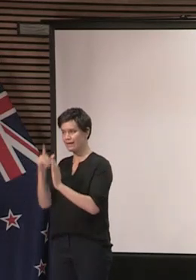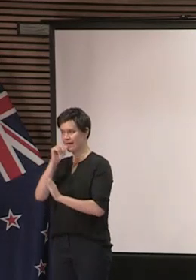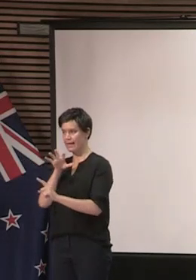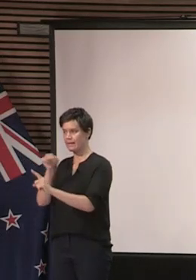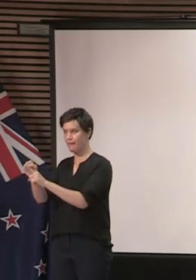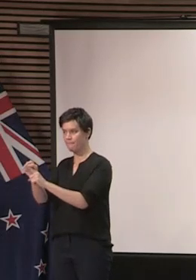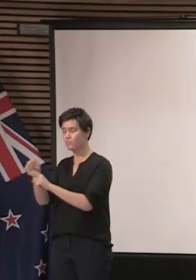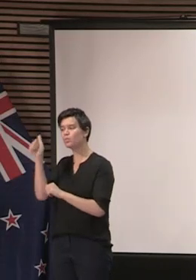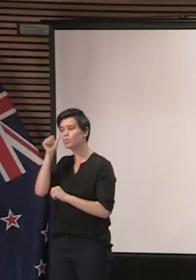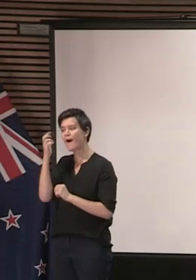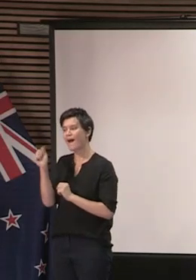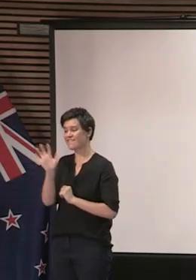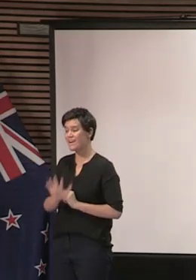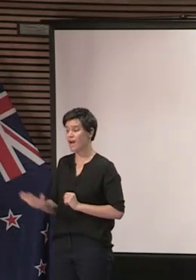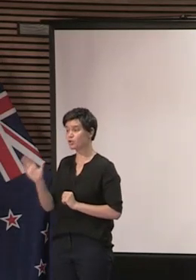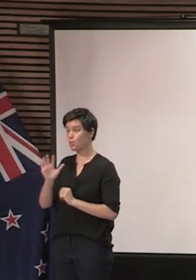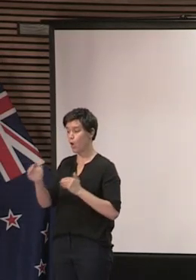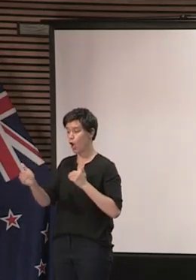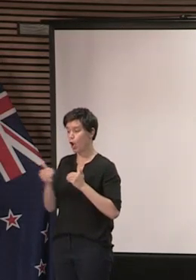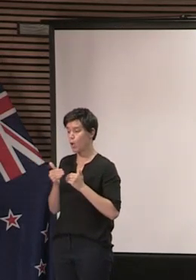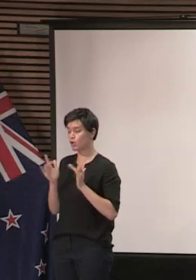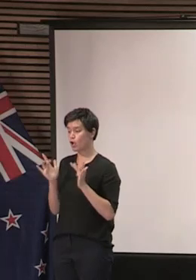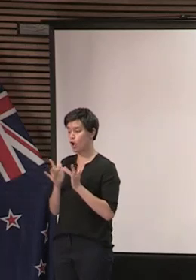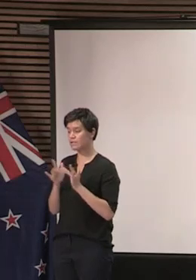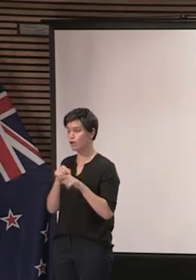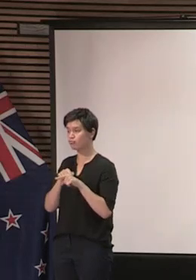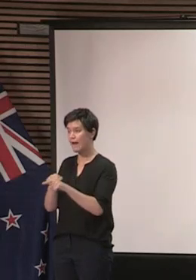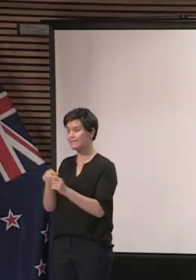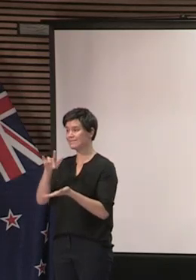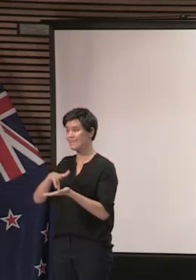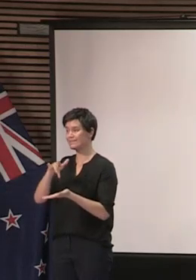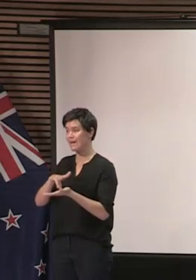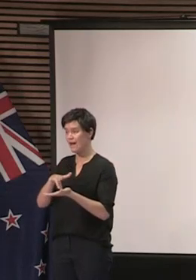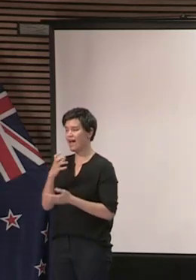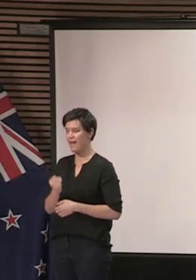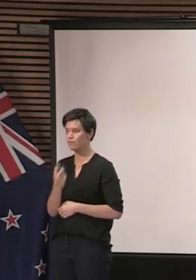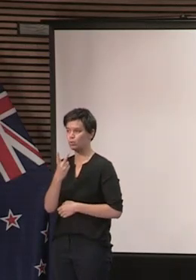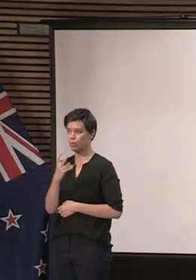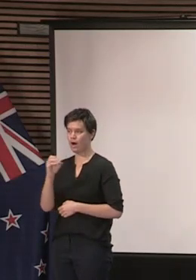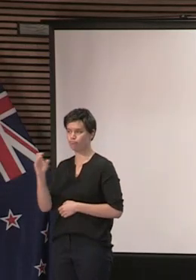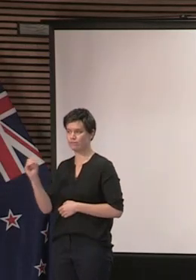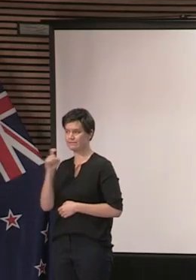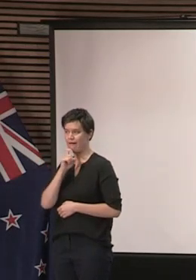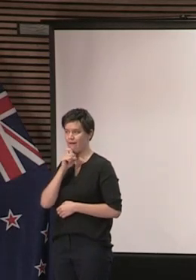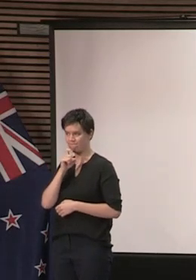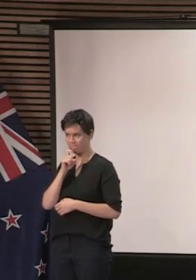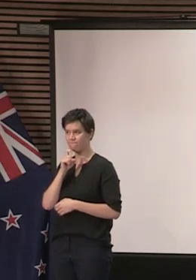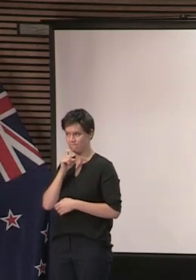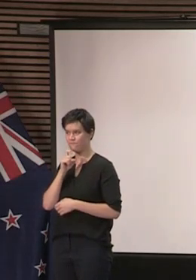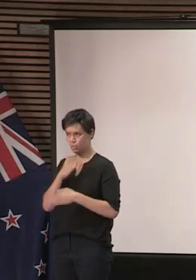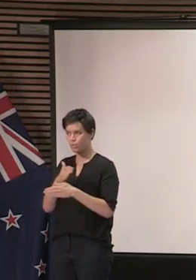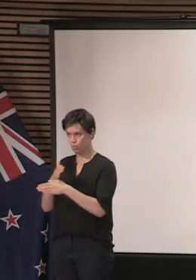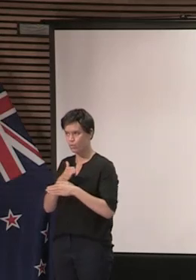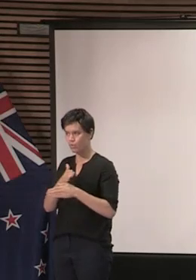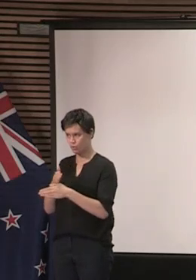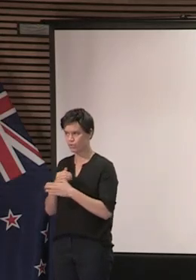National Close Contact Tracing Centre, and over 200 people are trained to do that. And what we have been doing and are doing in the first few